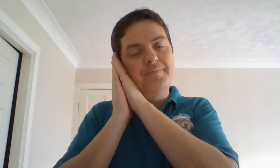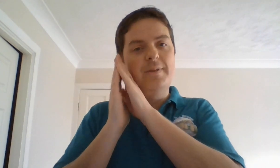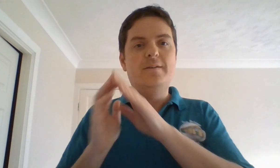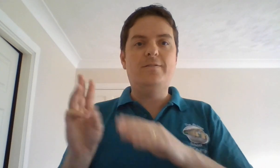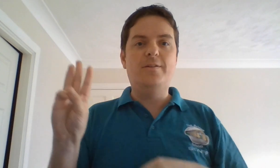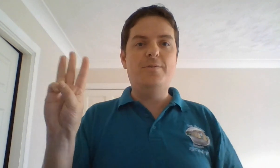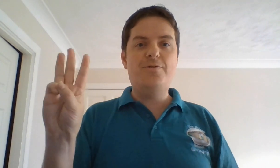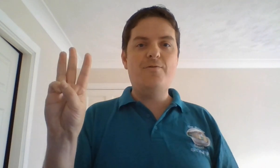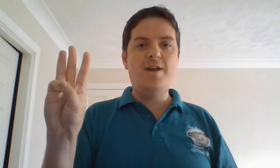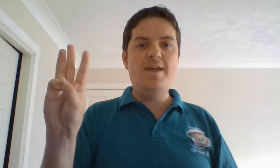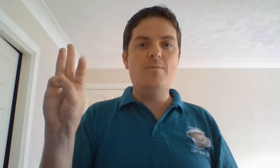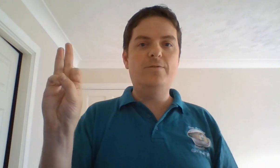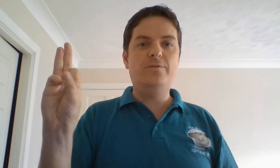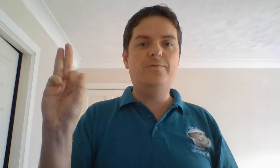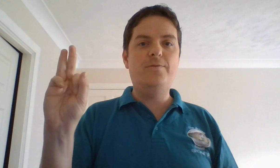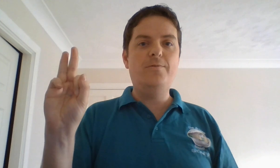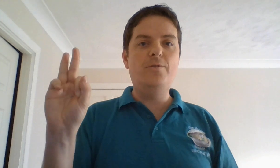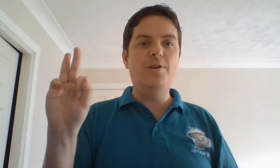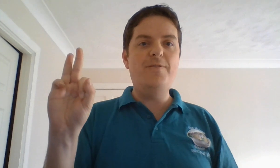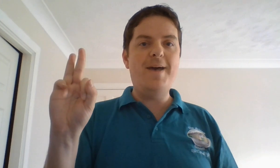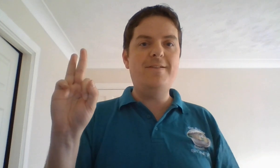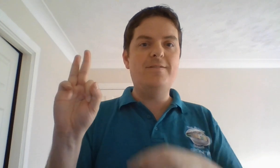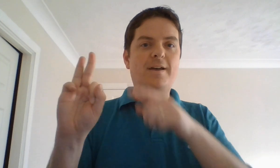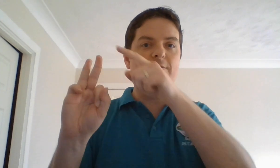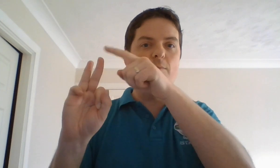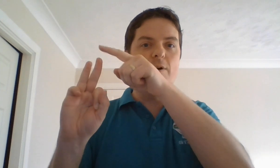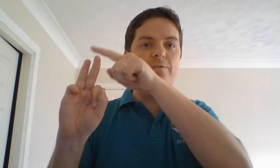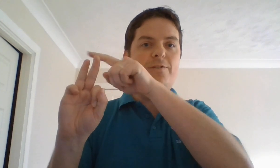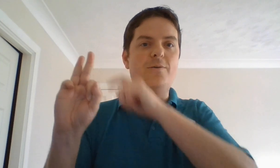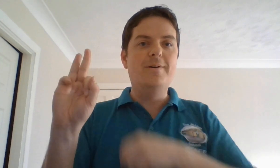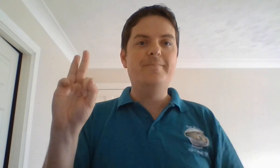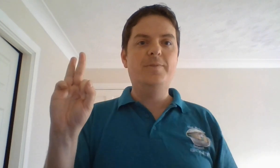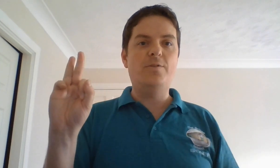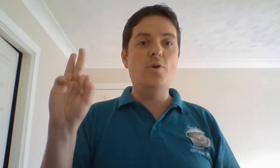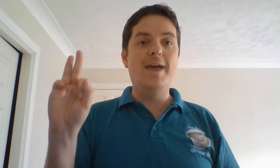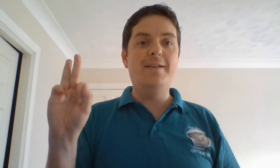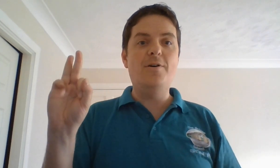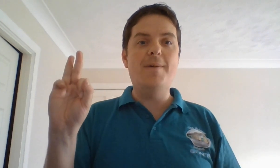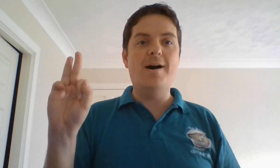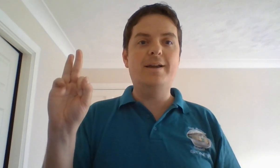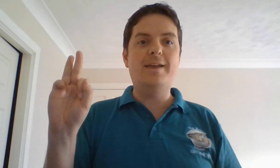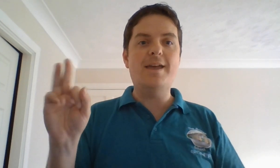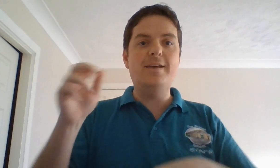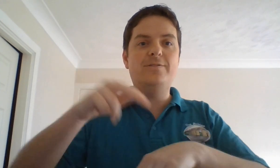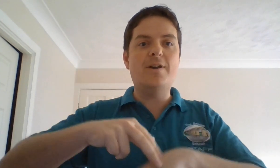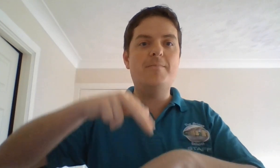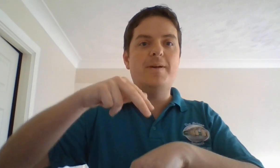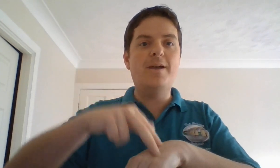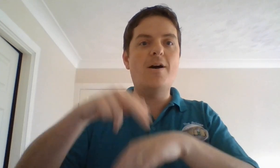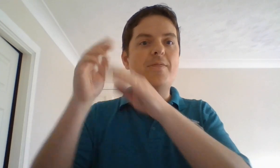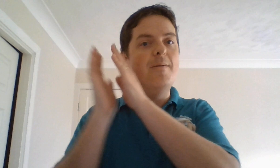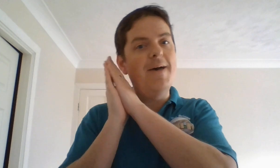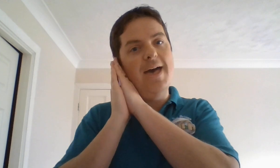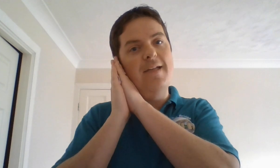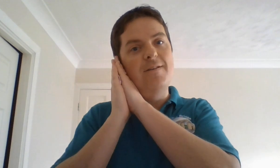So there were three. One's falling off the bed. Now there are one, two. Two little monkeys jumping on the bed.